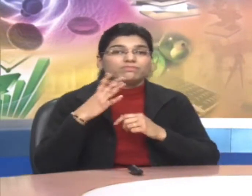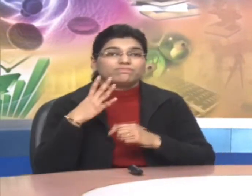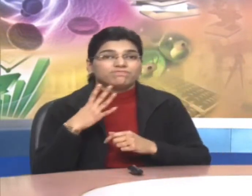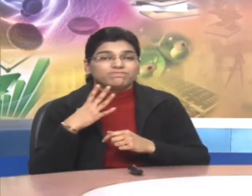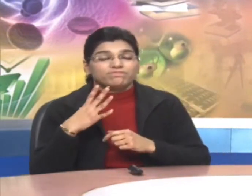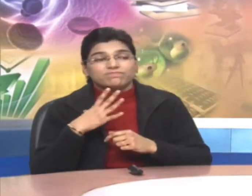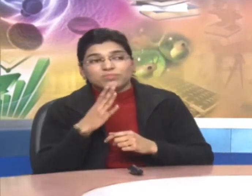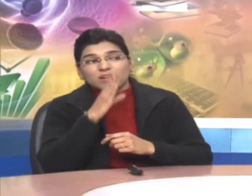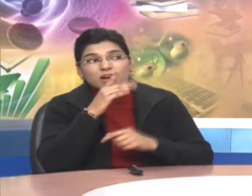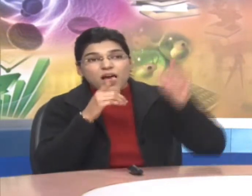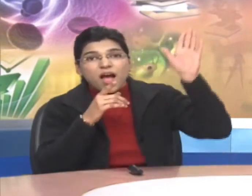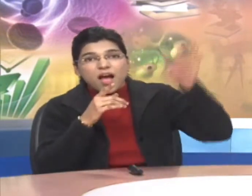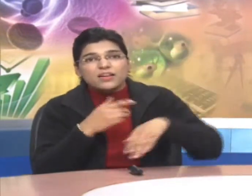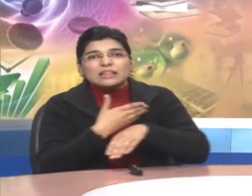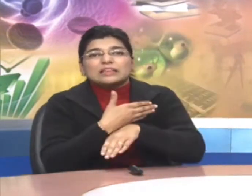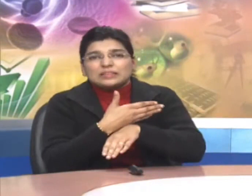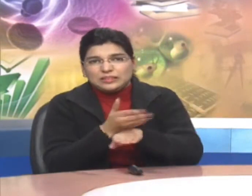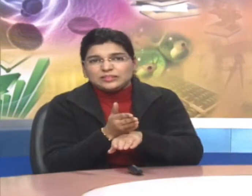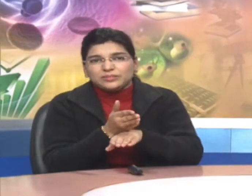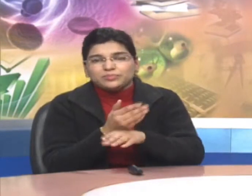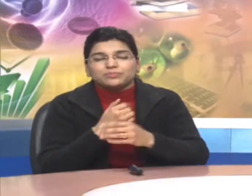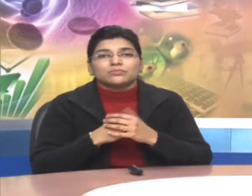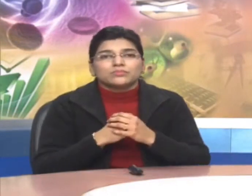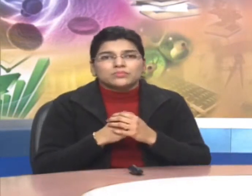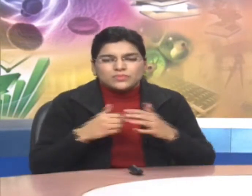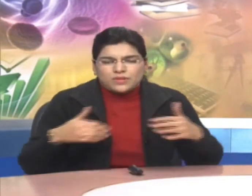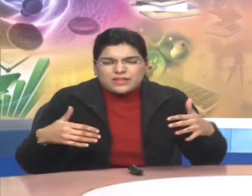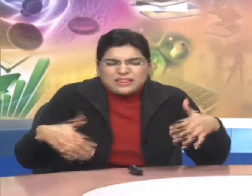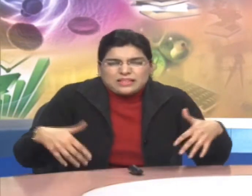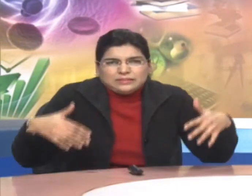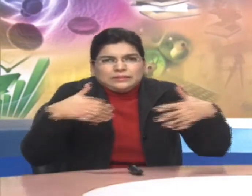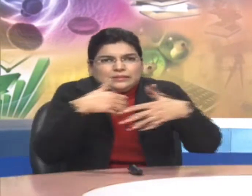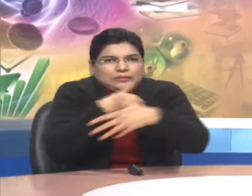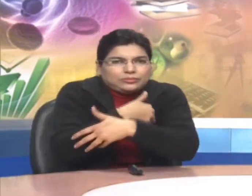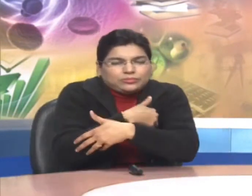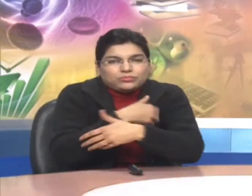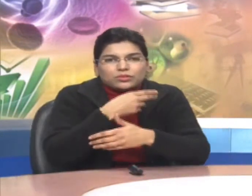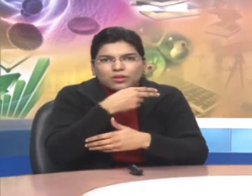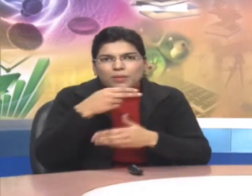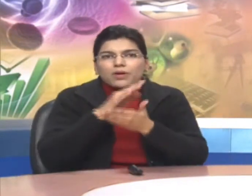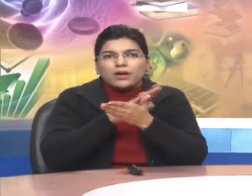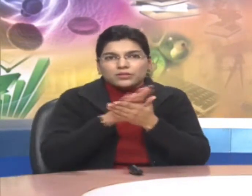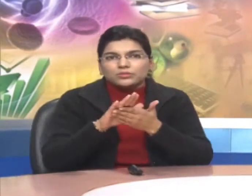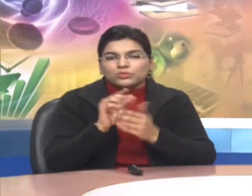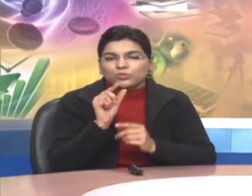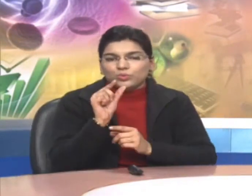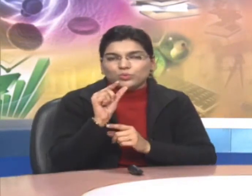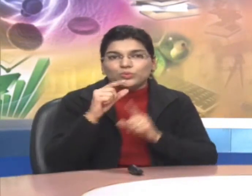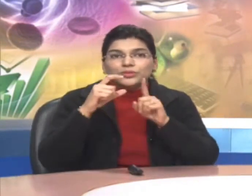The train was late, sitting huddled up, almost dozing.